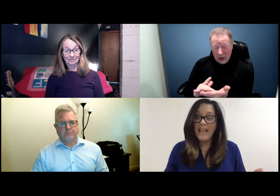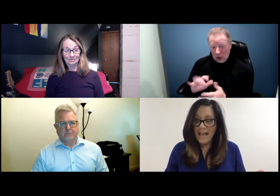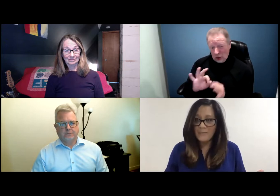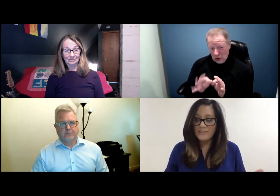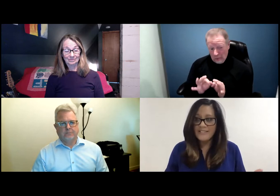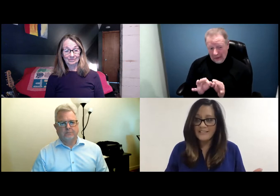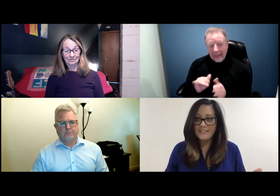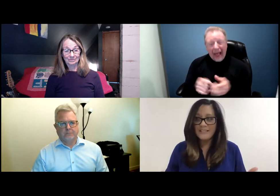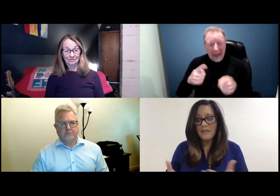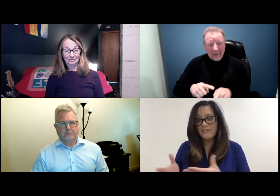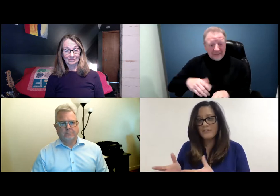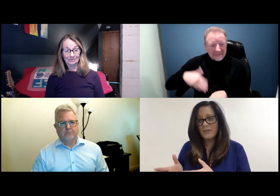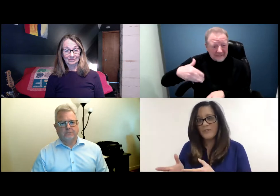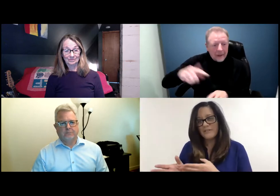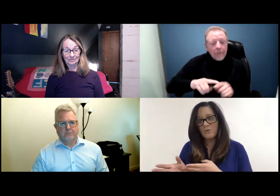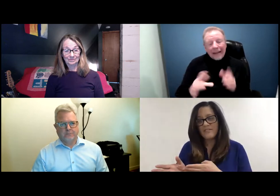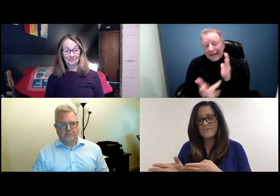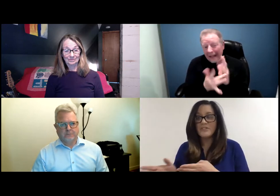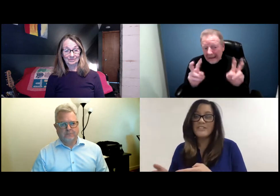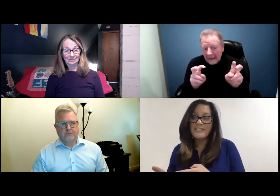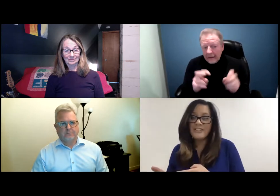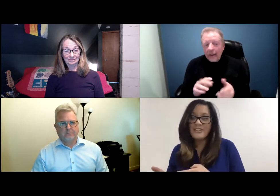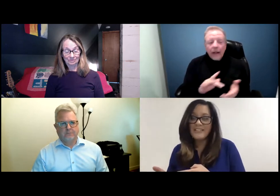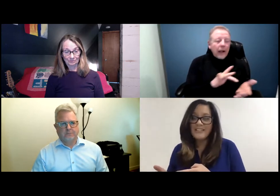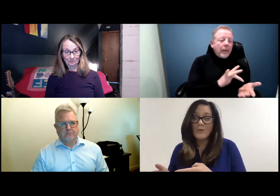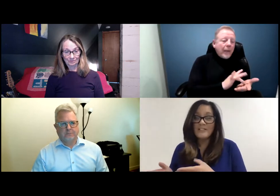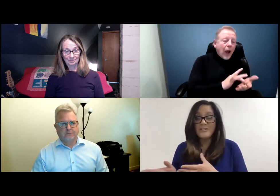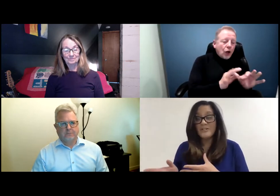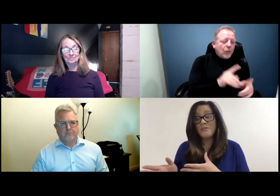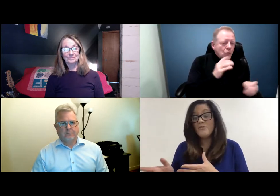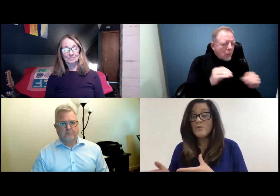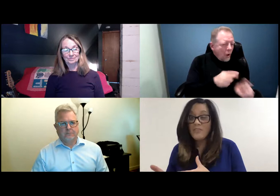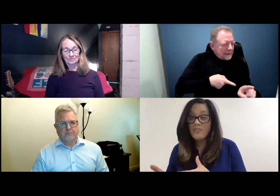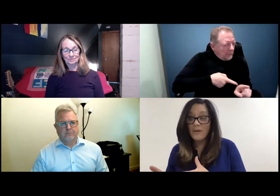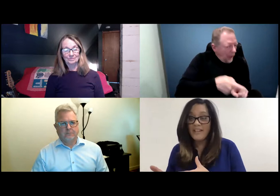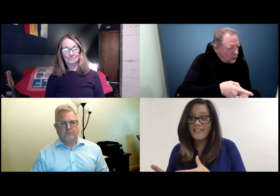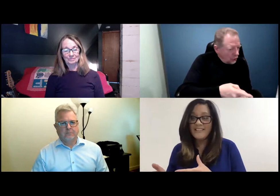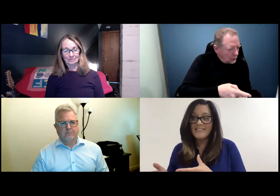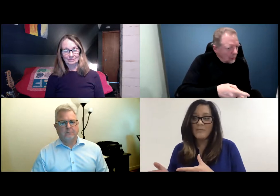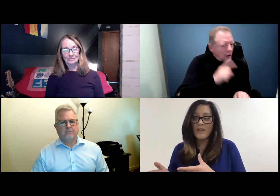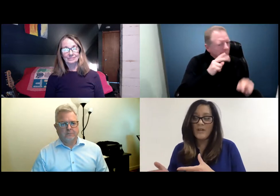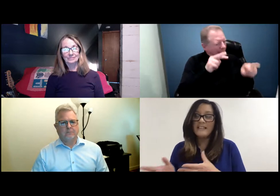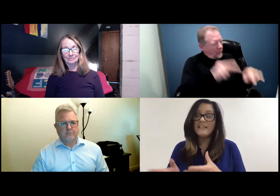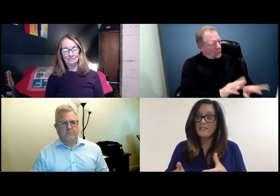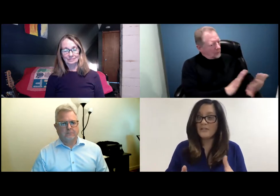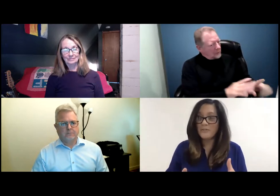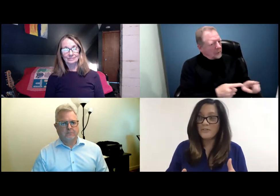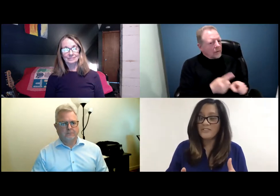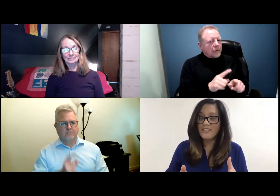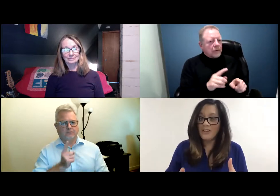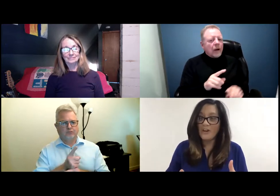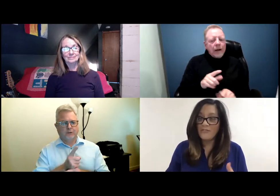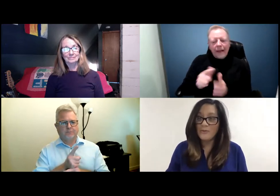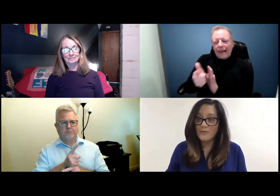that happens, technically medical interpreting is more of a specialization, or at least should be viewed that way, in the same way that legal